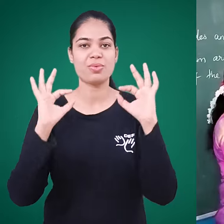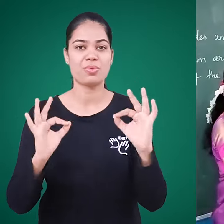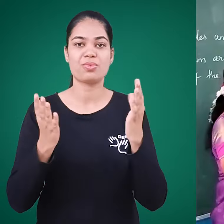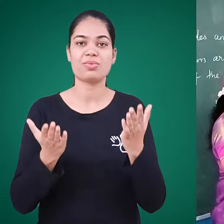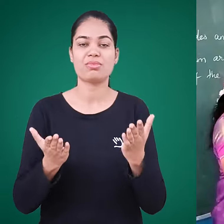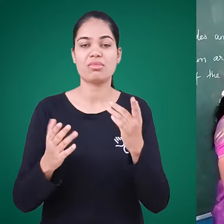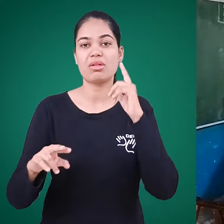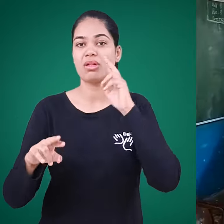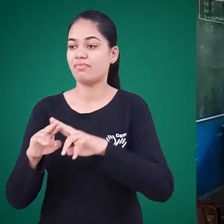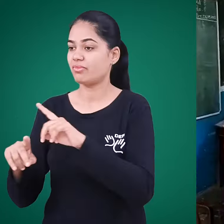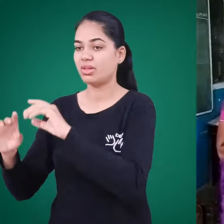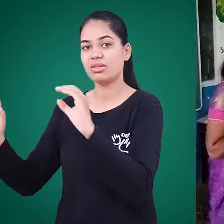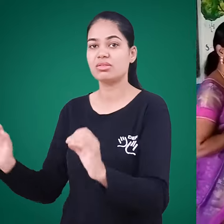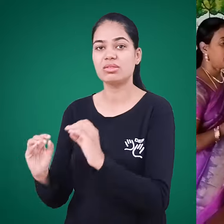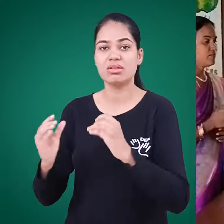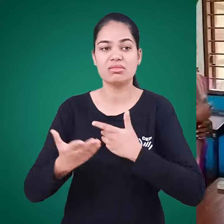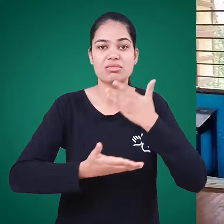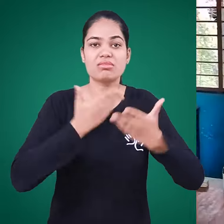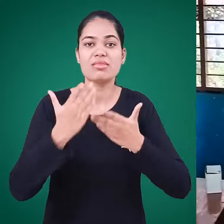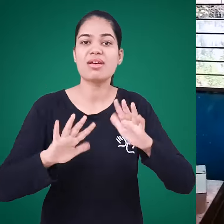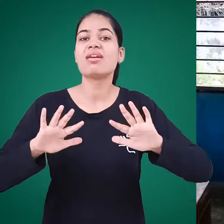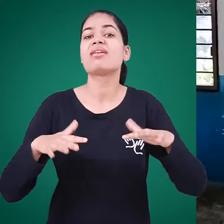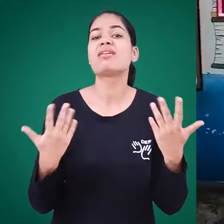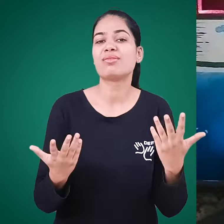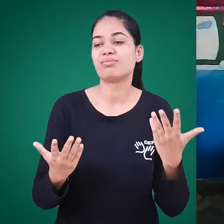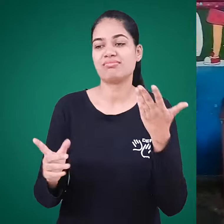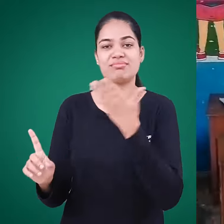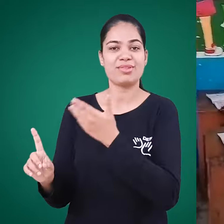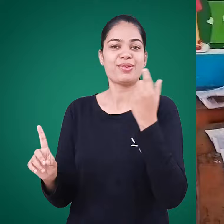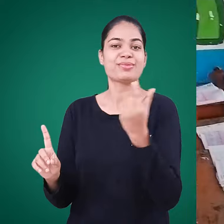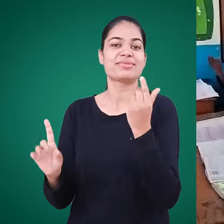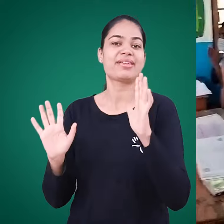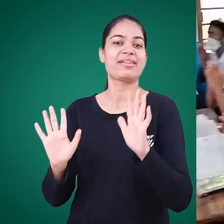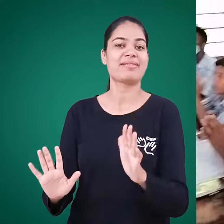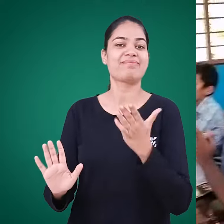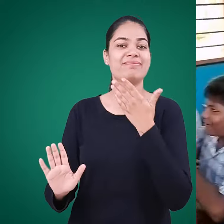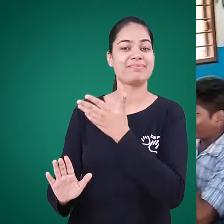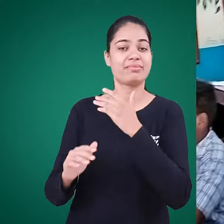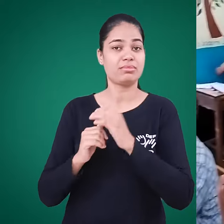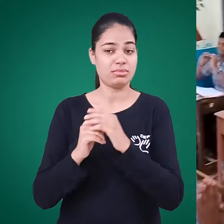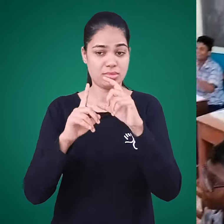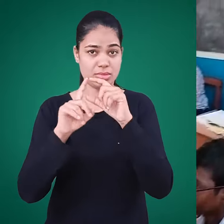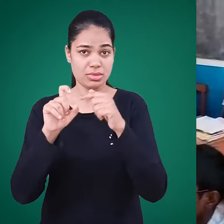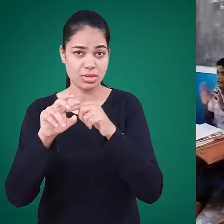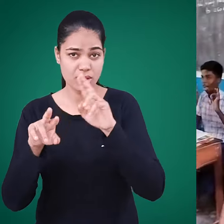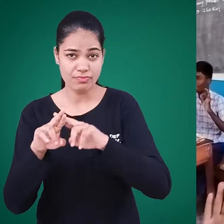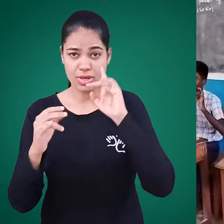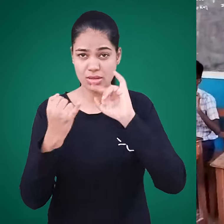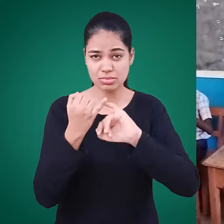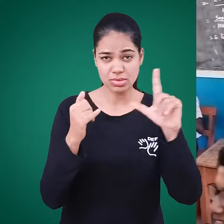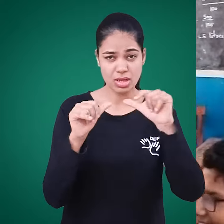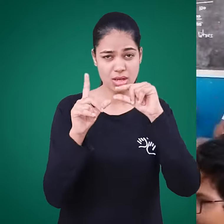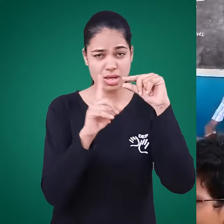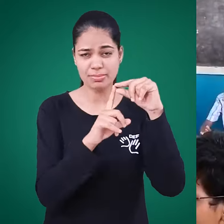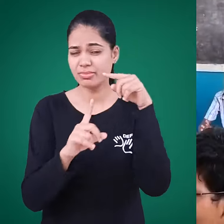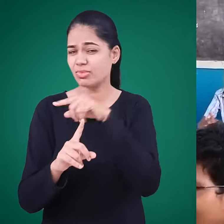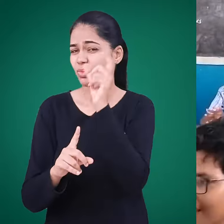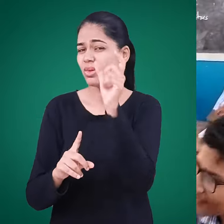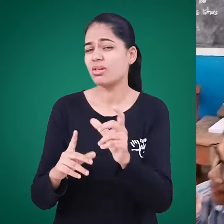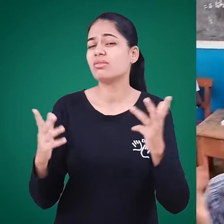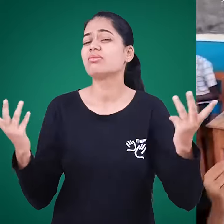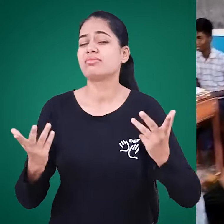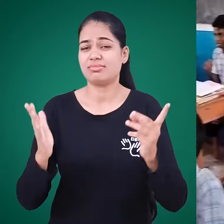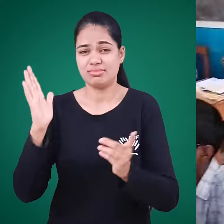this app to teach our students as resource materials. This app is just sign language but